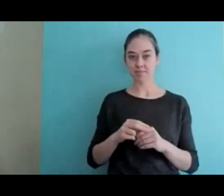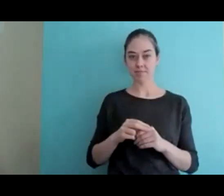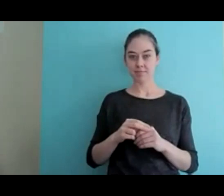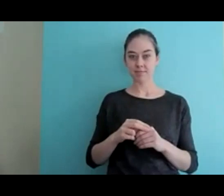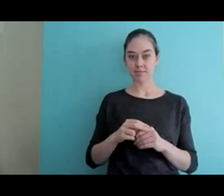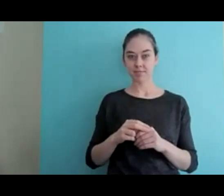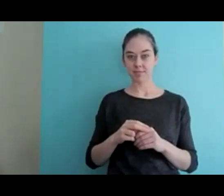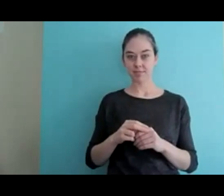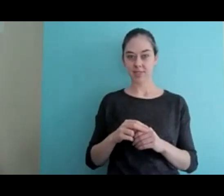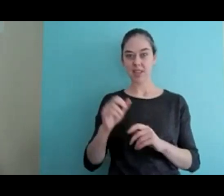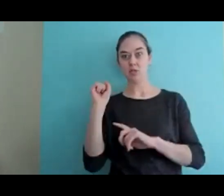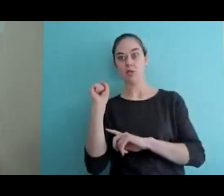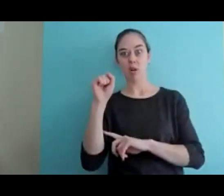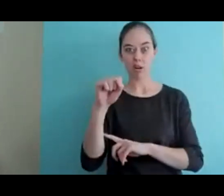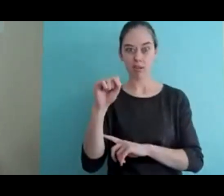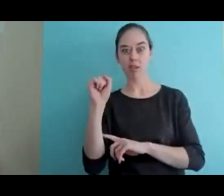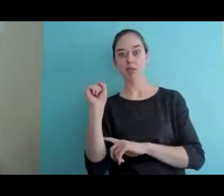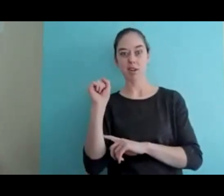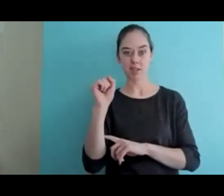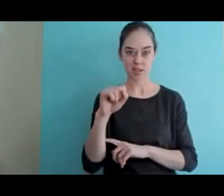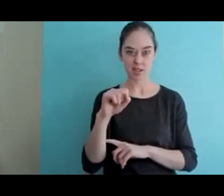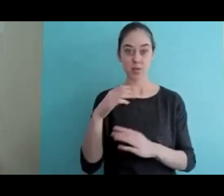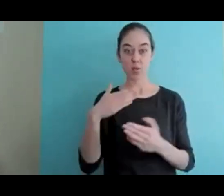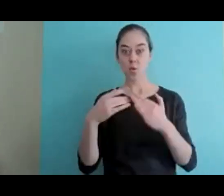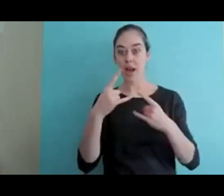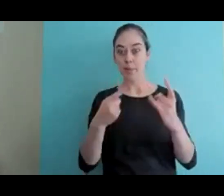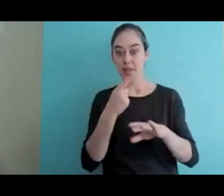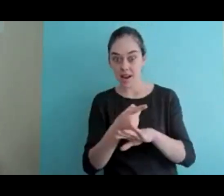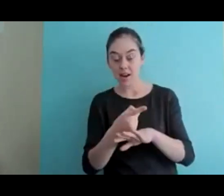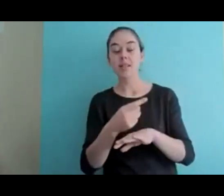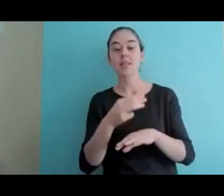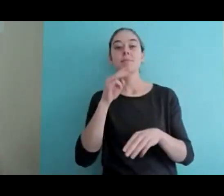with their head, you see? Now what's happening there is